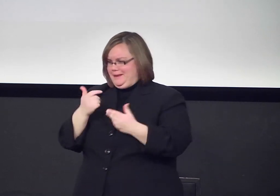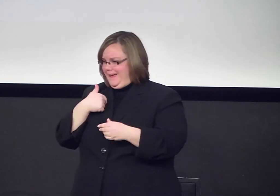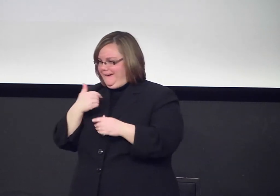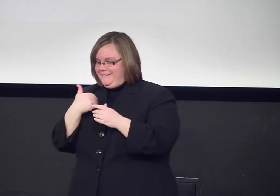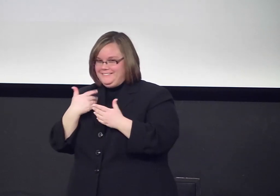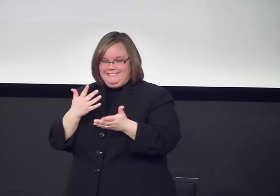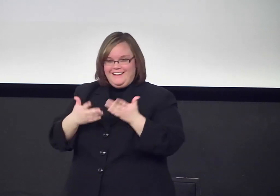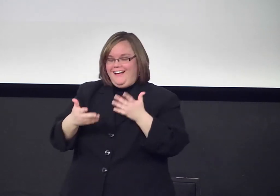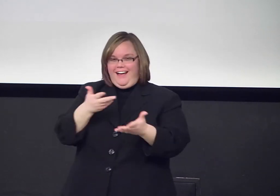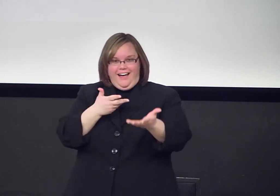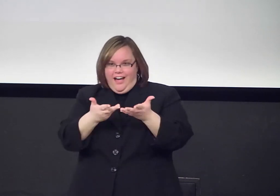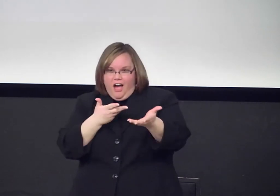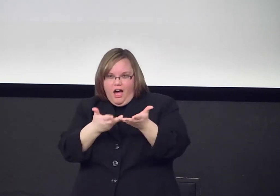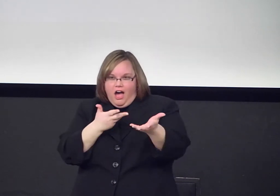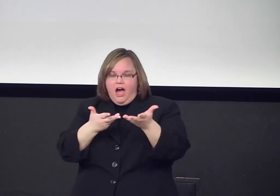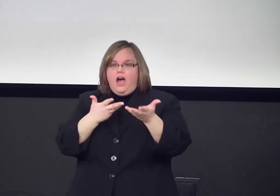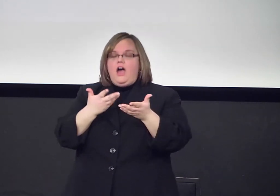continued interpreting, but also